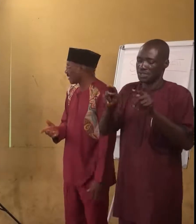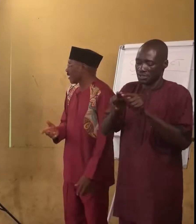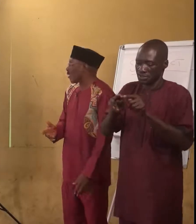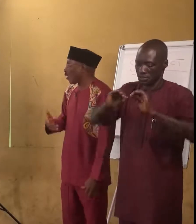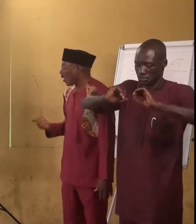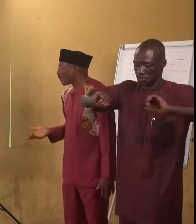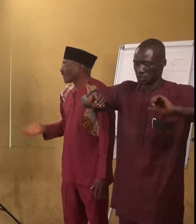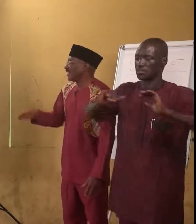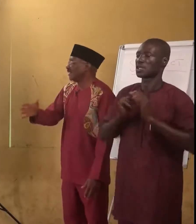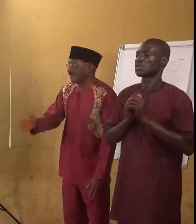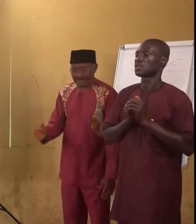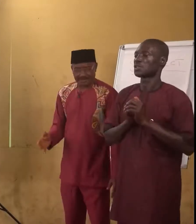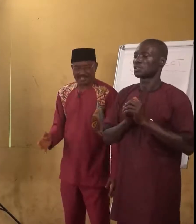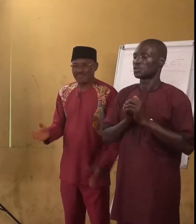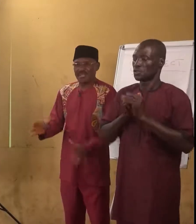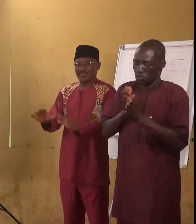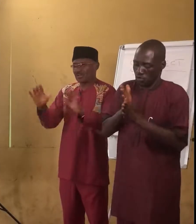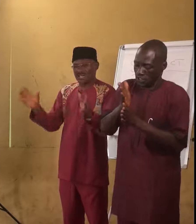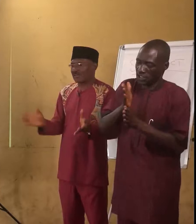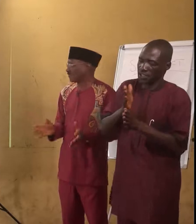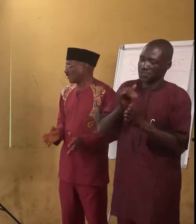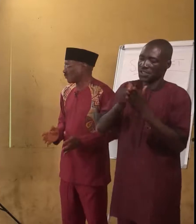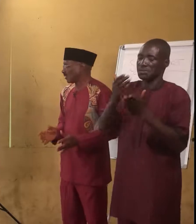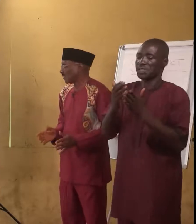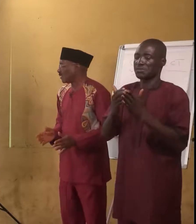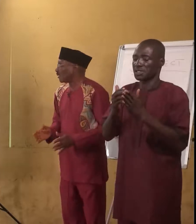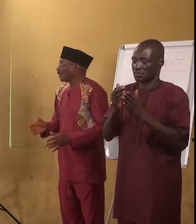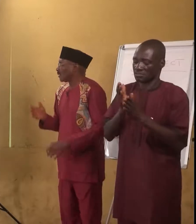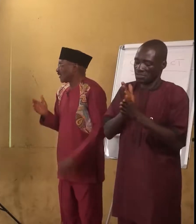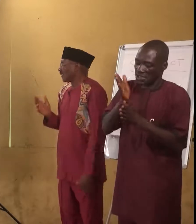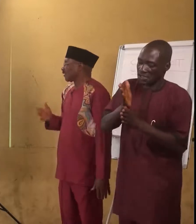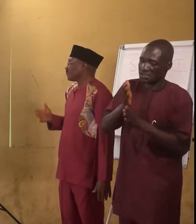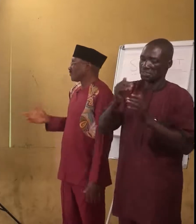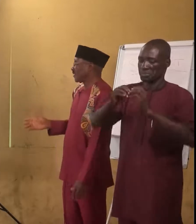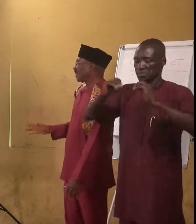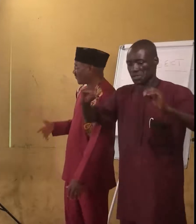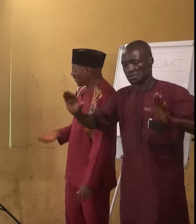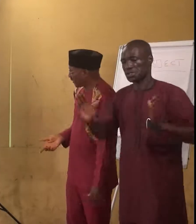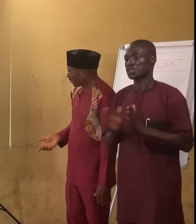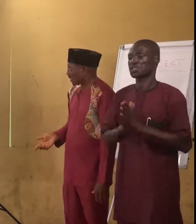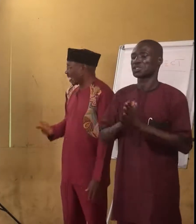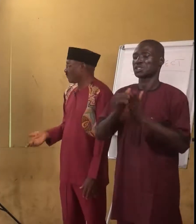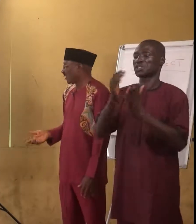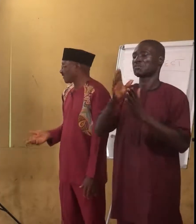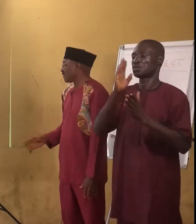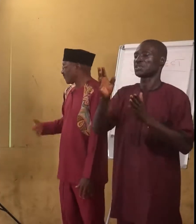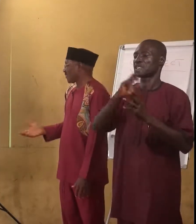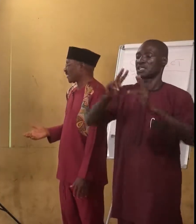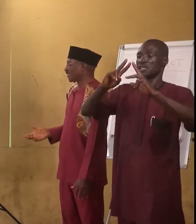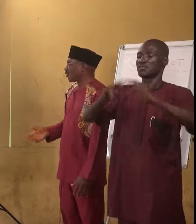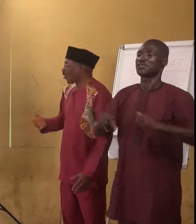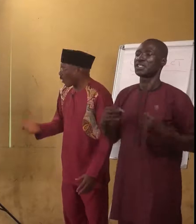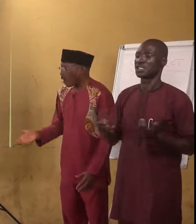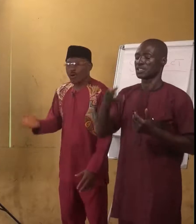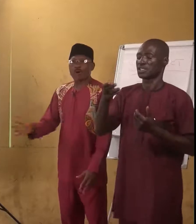dispersed or linear, depending on the kind of settlement. It may be a village, hamlet,